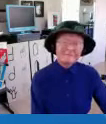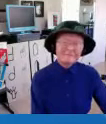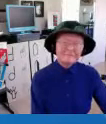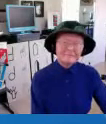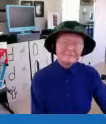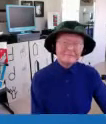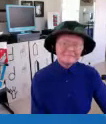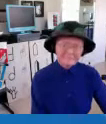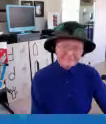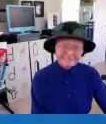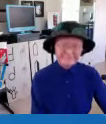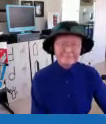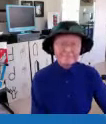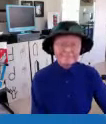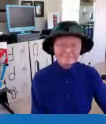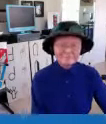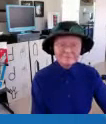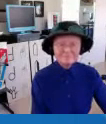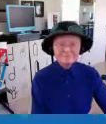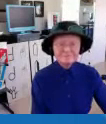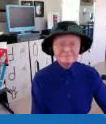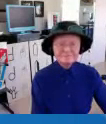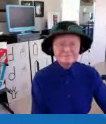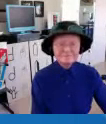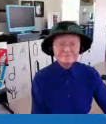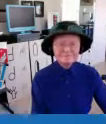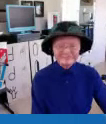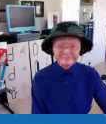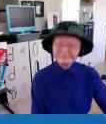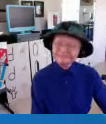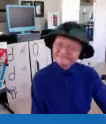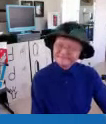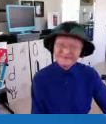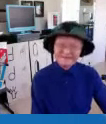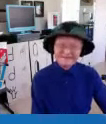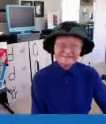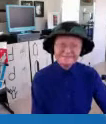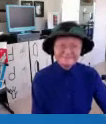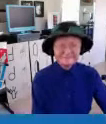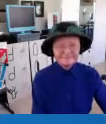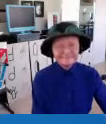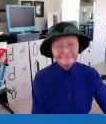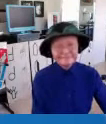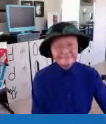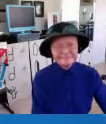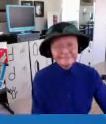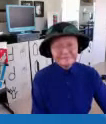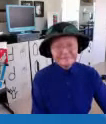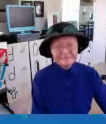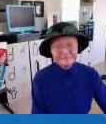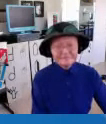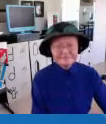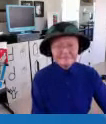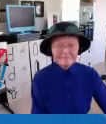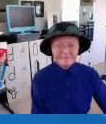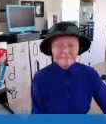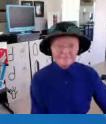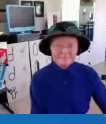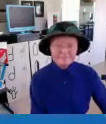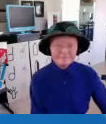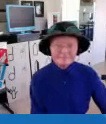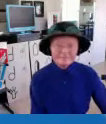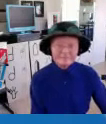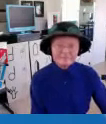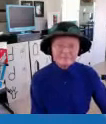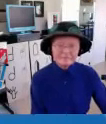palm facing. Then in 2, again, you can see 2 fingers are obviously being extended. And the sign